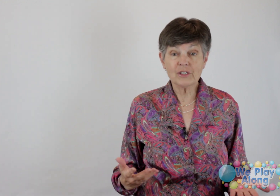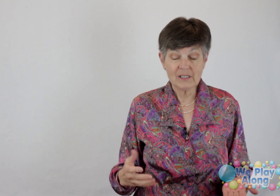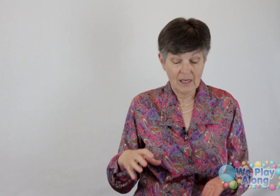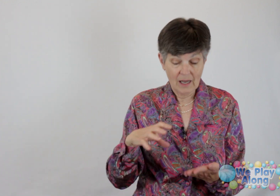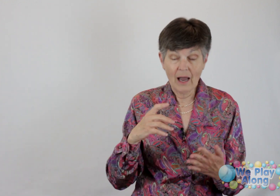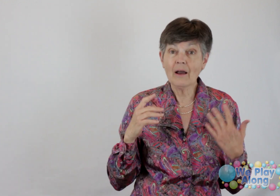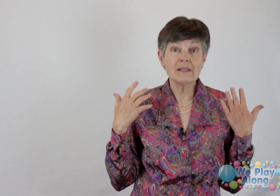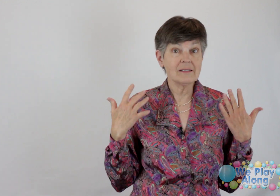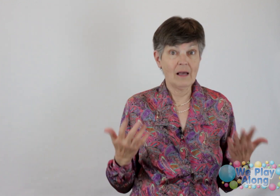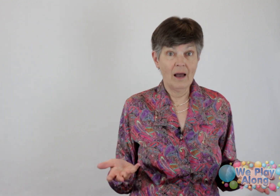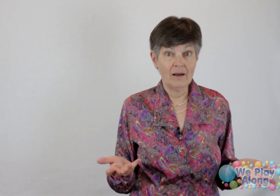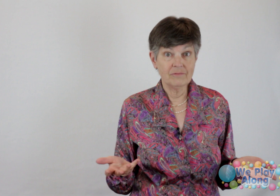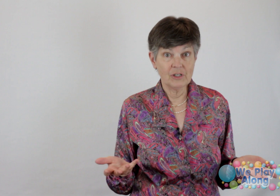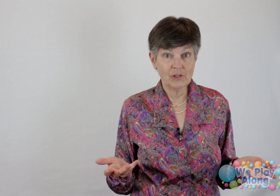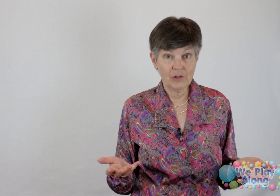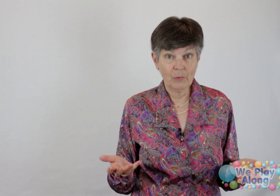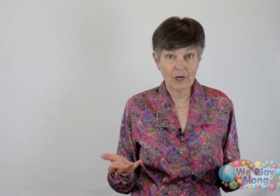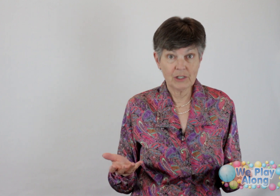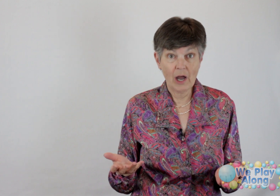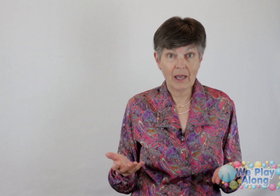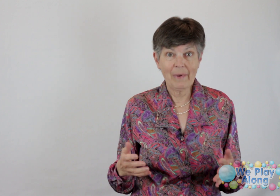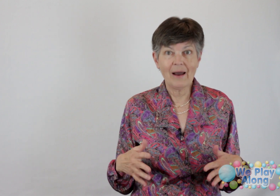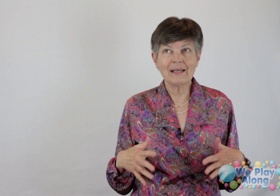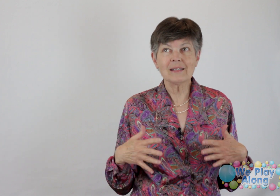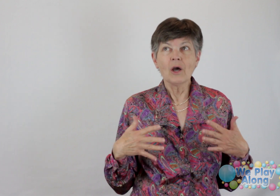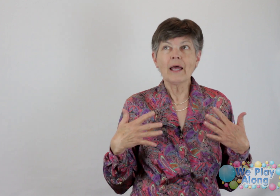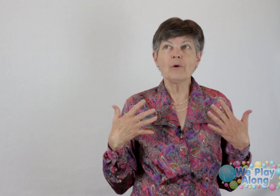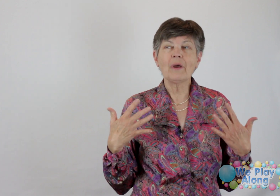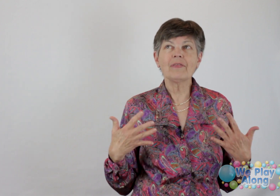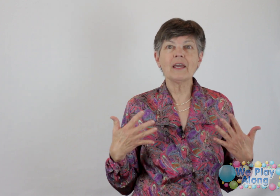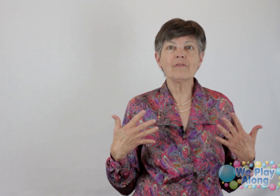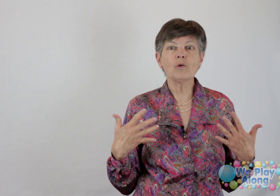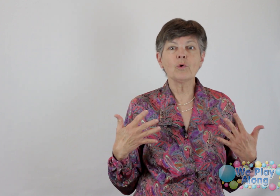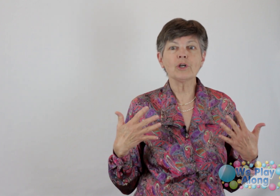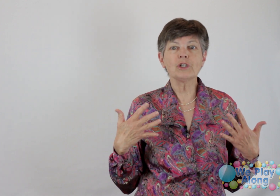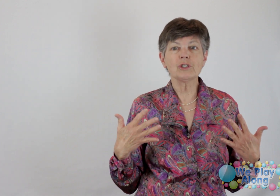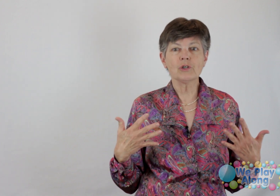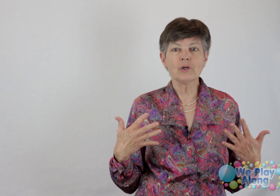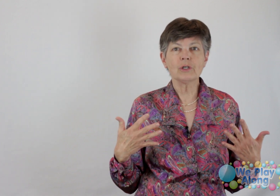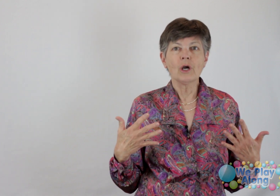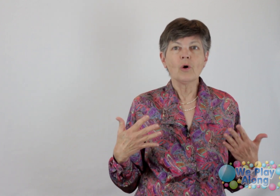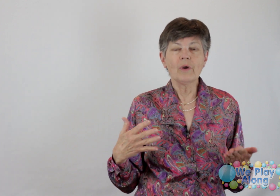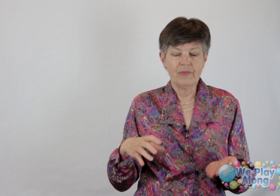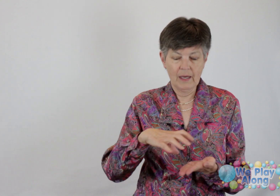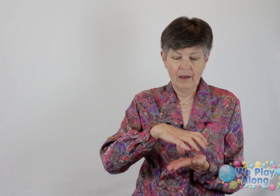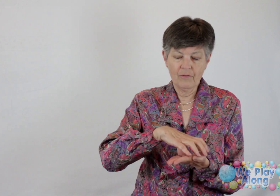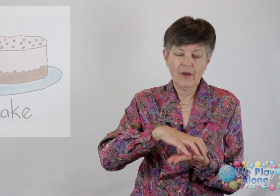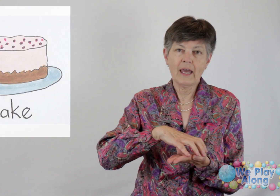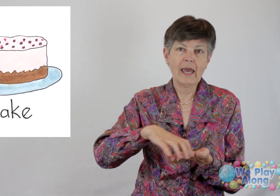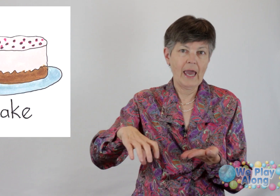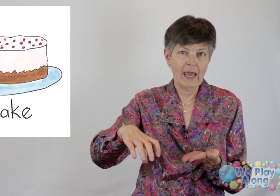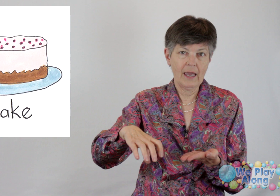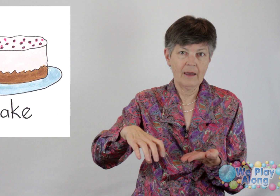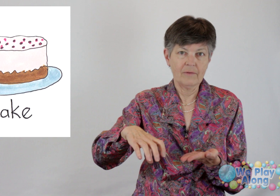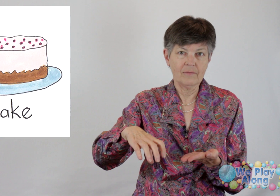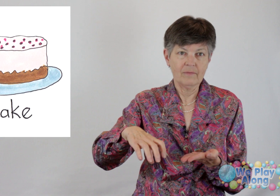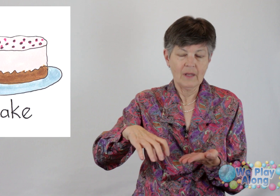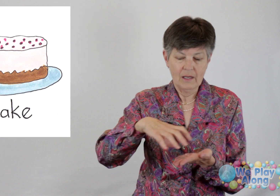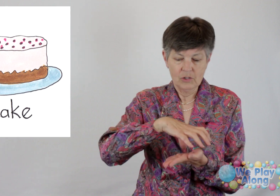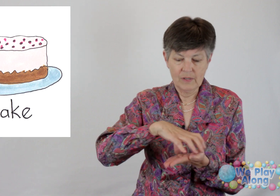first dessert that we're going to talk about is, like, when we think of the word dessert, we think of cake. So this